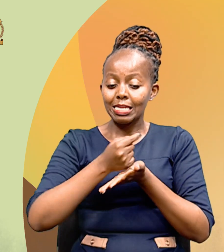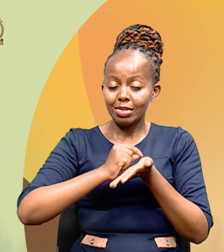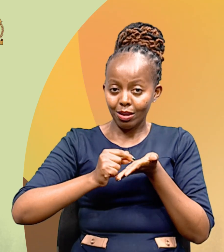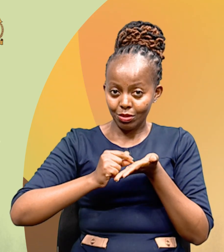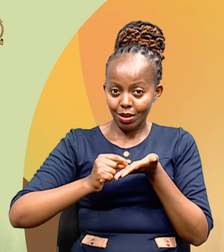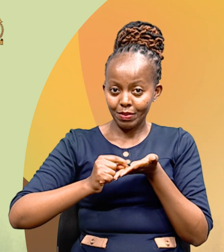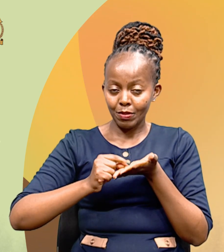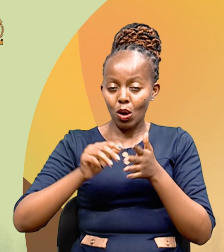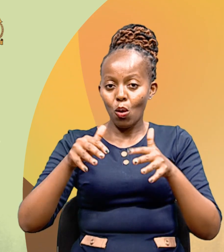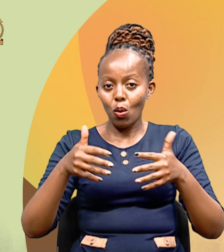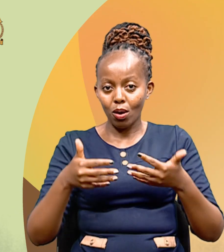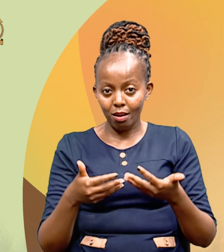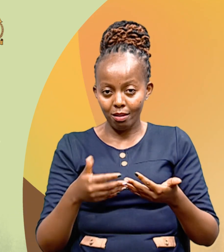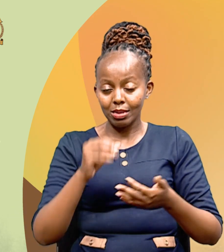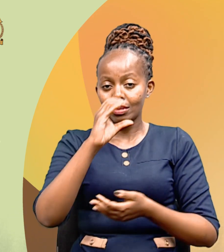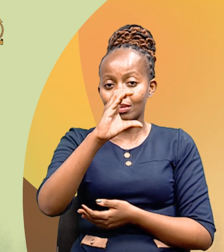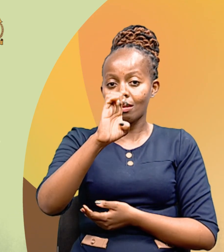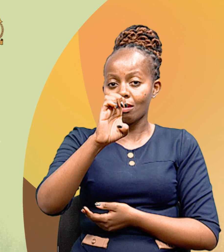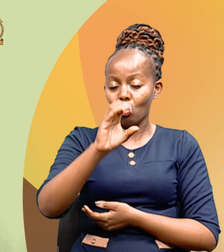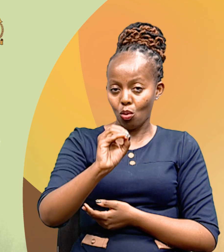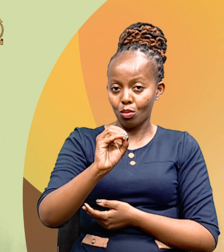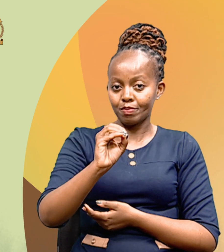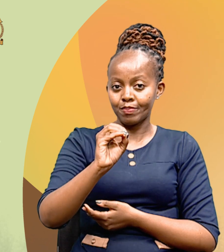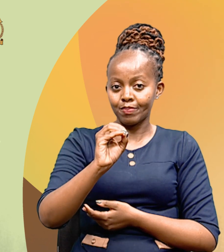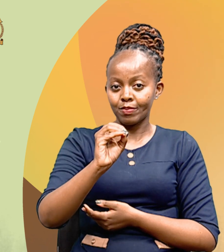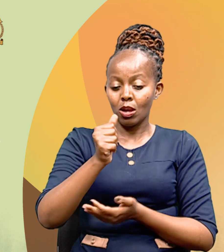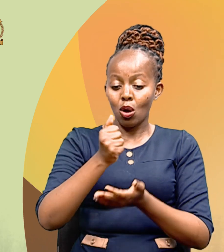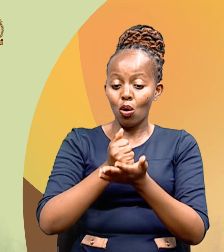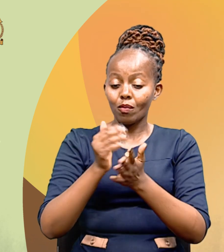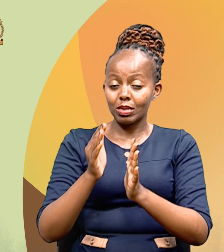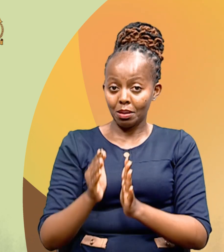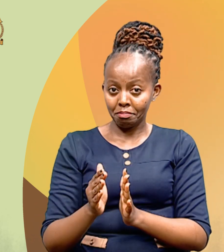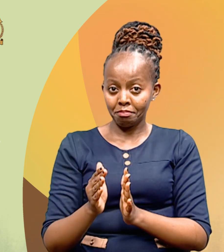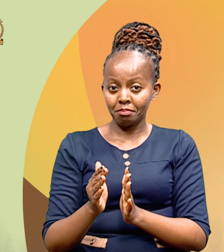Secretary or Chief Executive Officer,